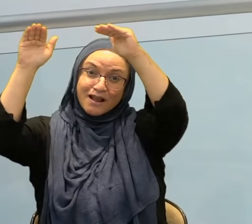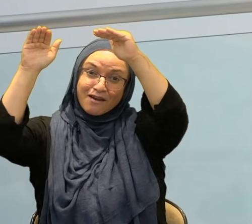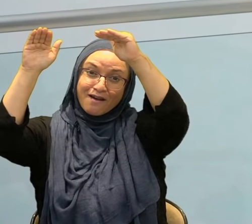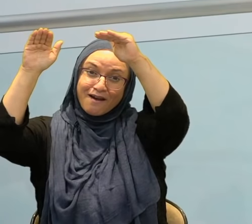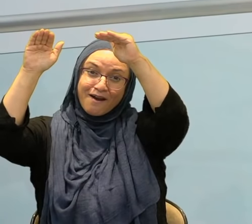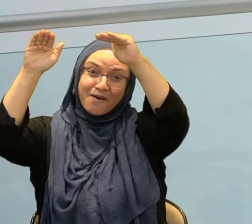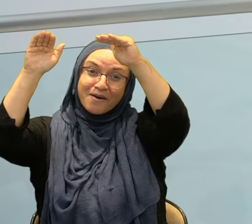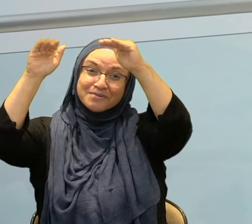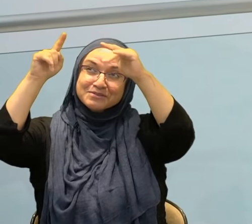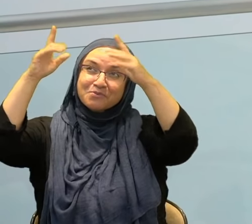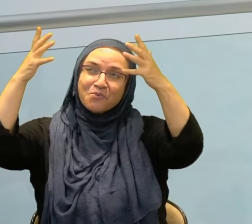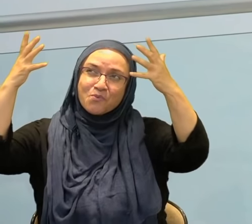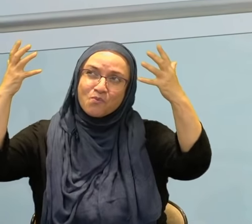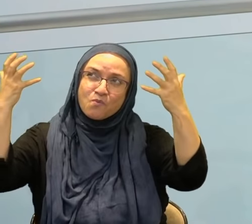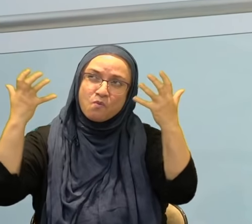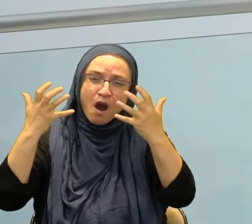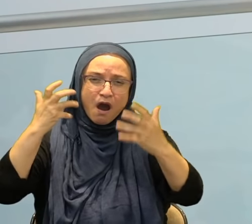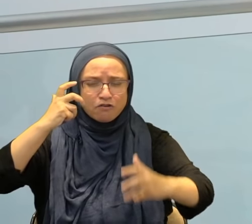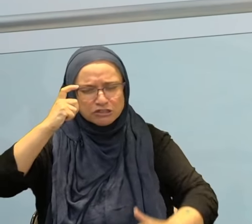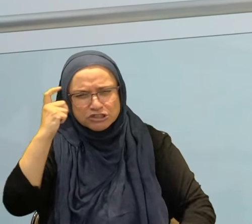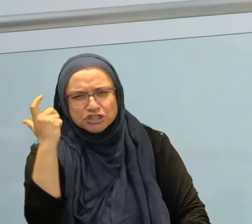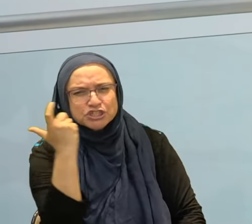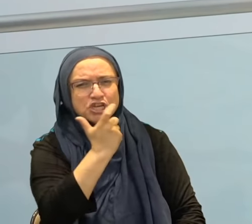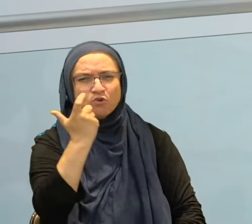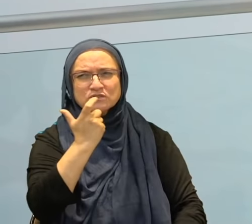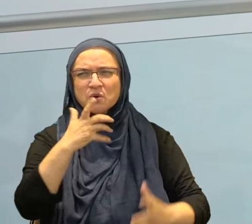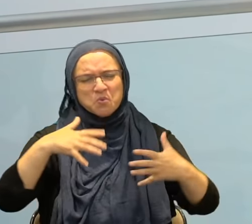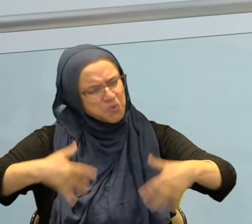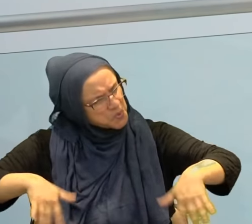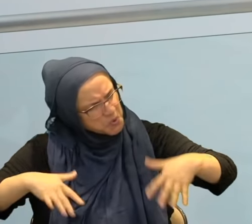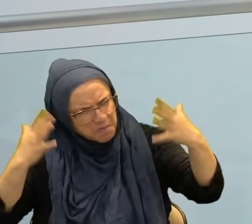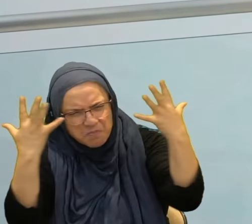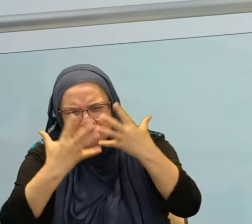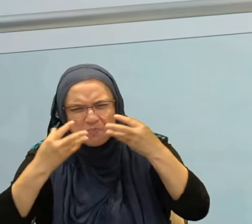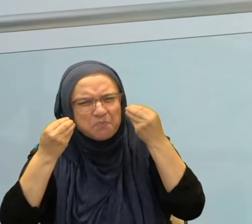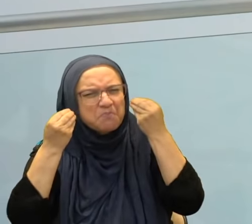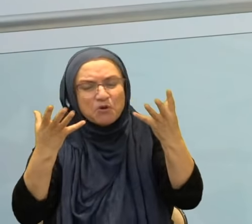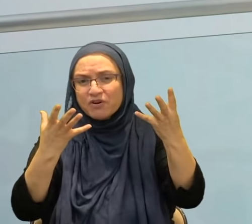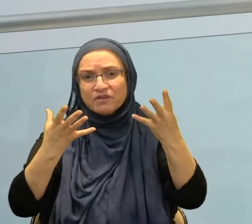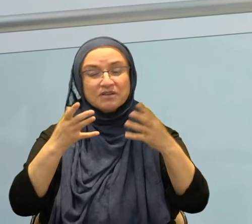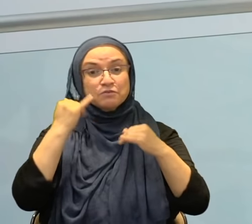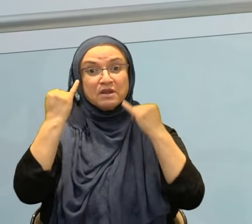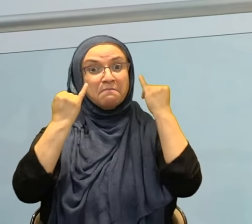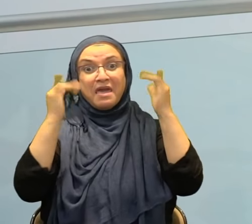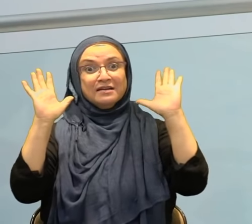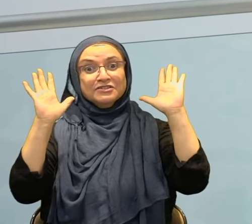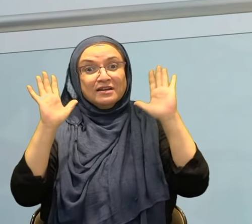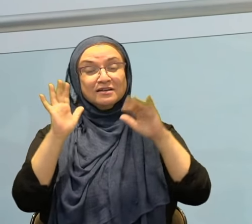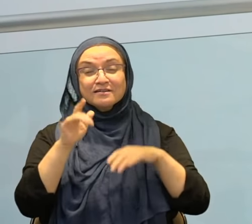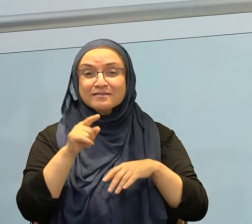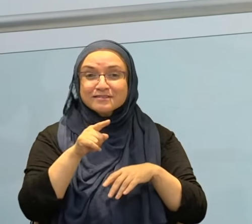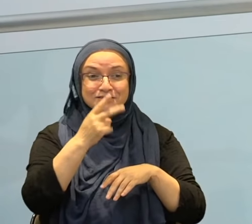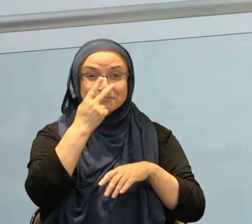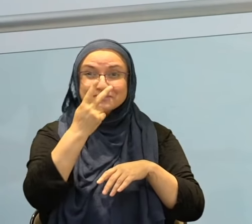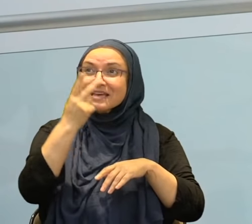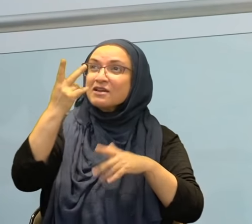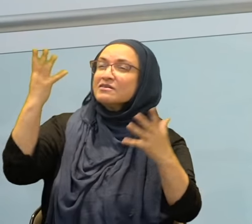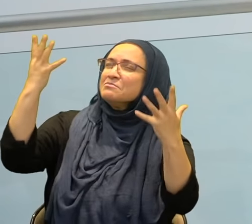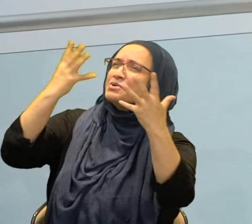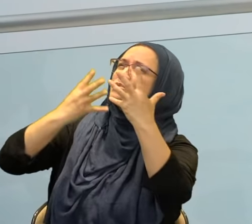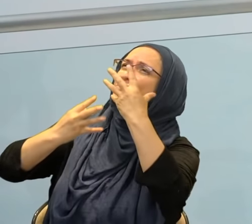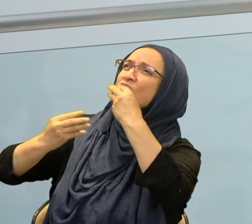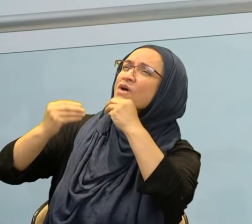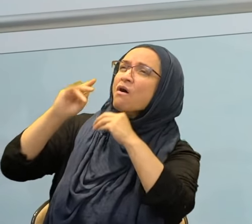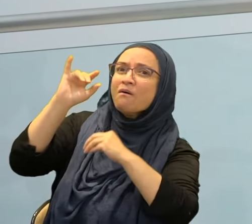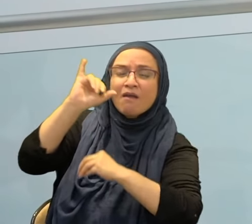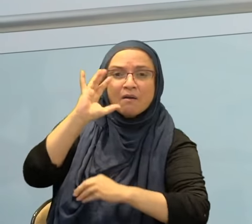them. When you go to its marketplaces, you see things that you didn't see the last time. The fruits taste better. Every single